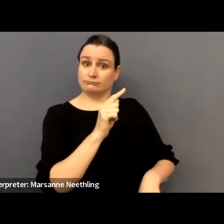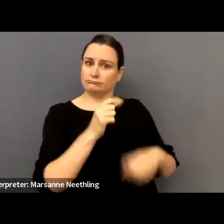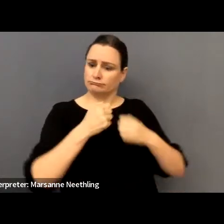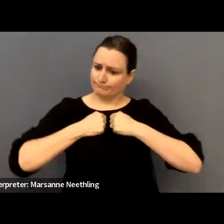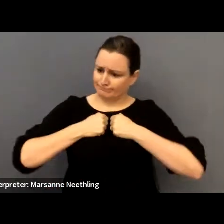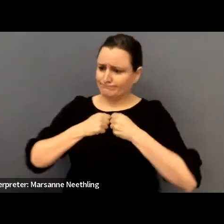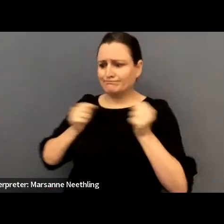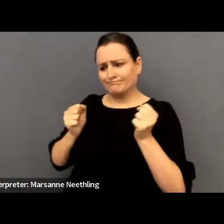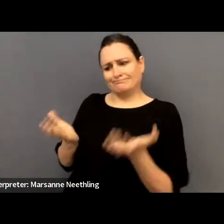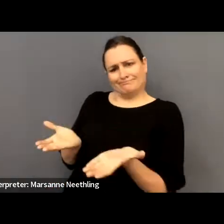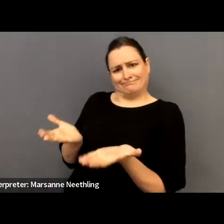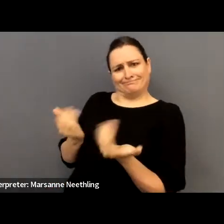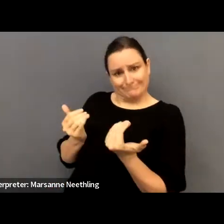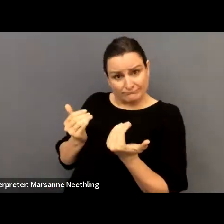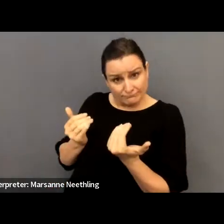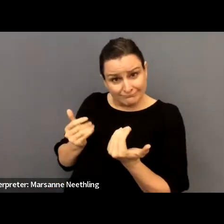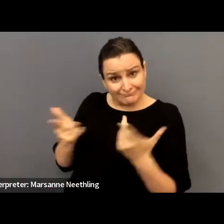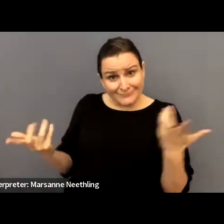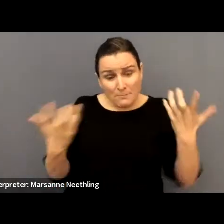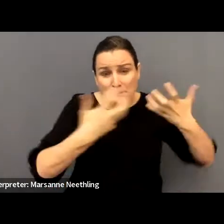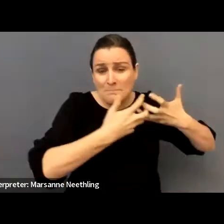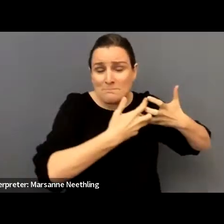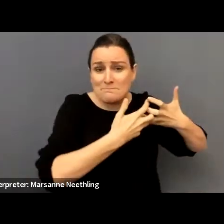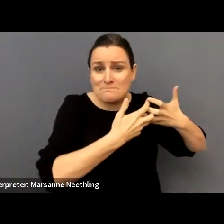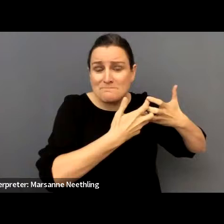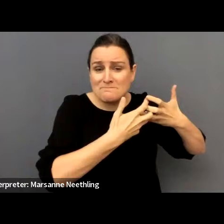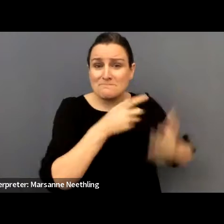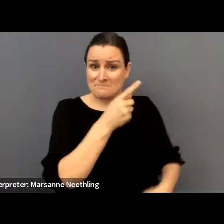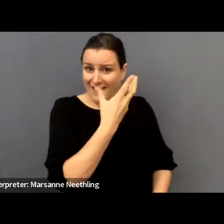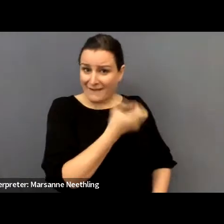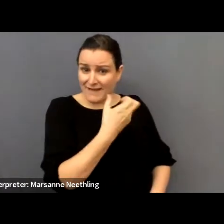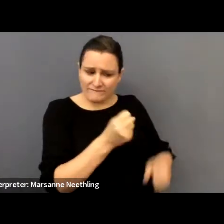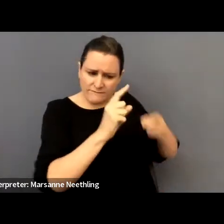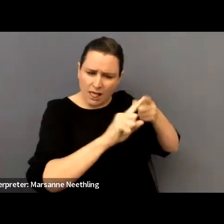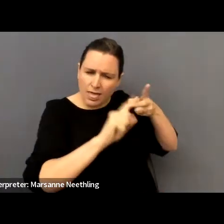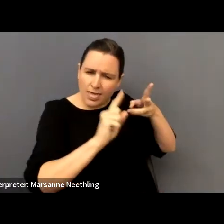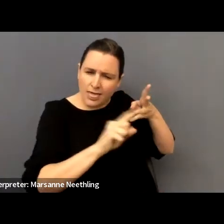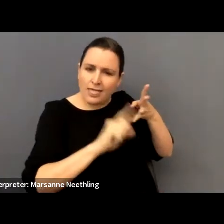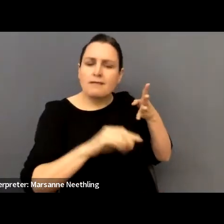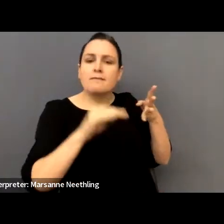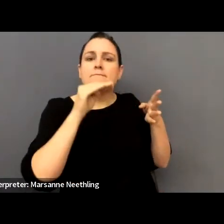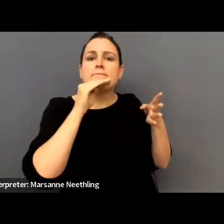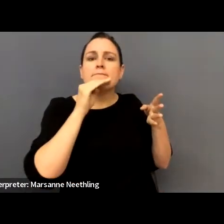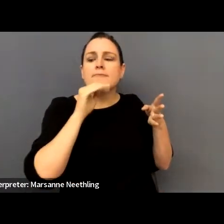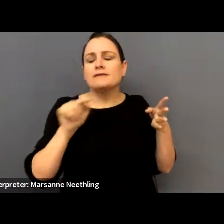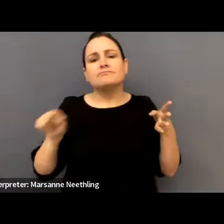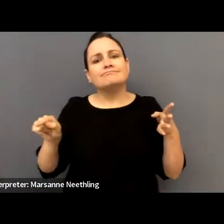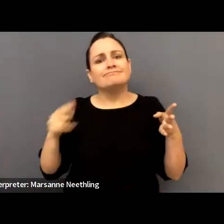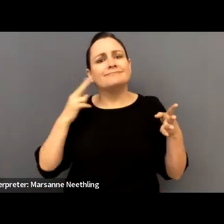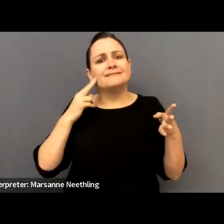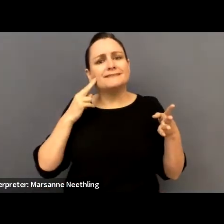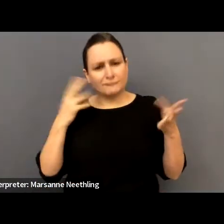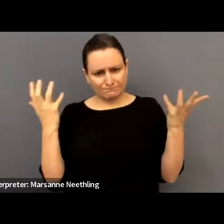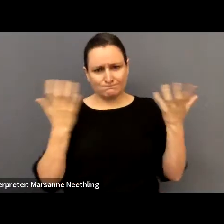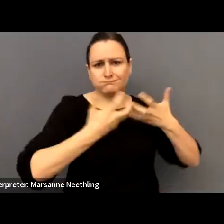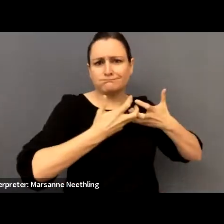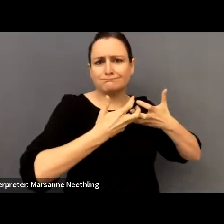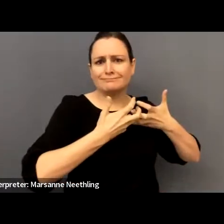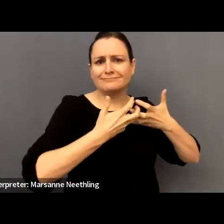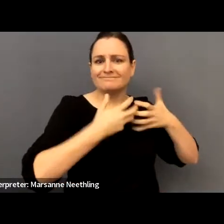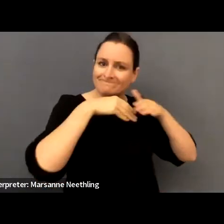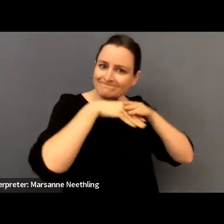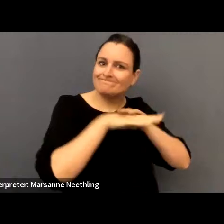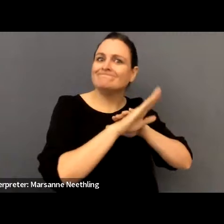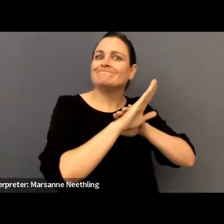building capacity to be able to allow or to ensure that